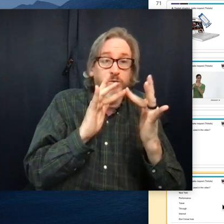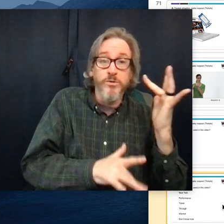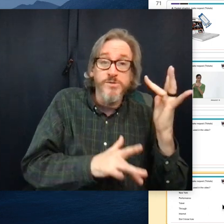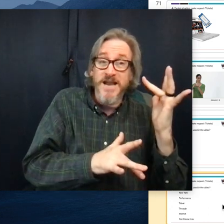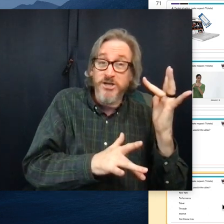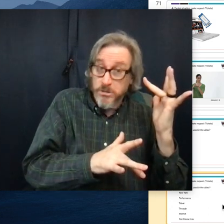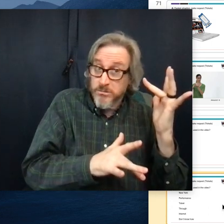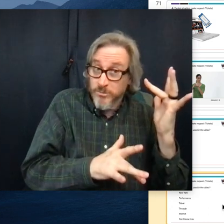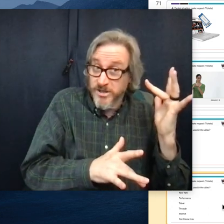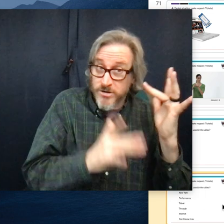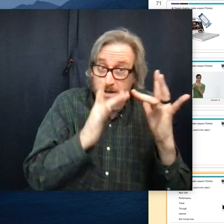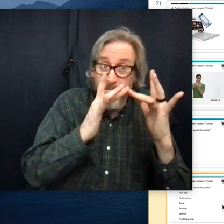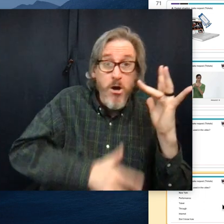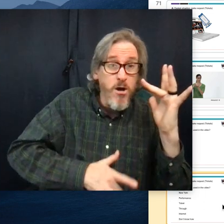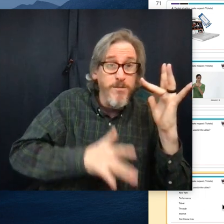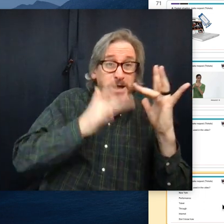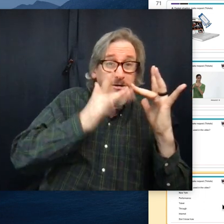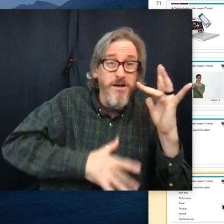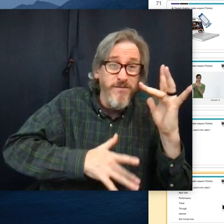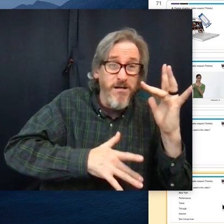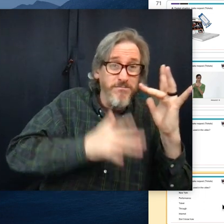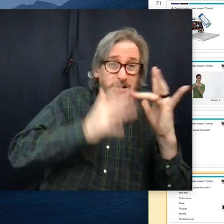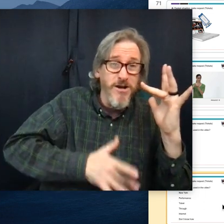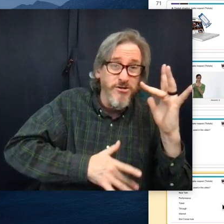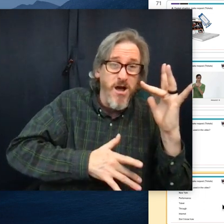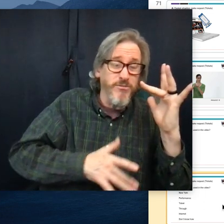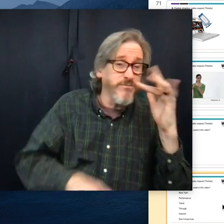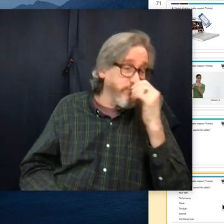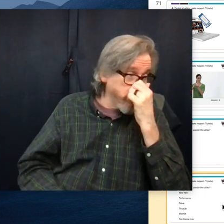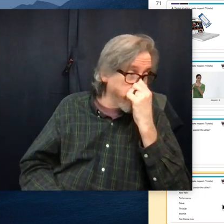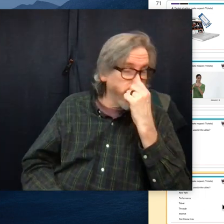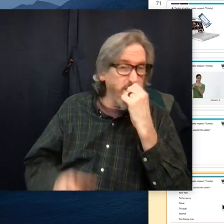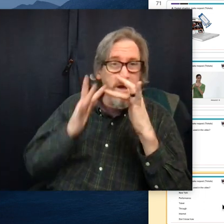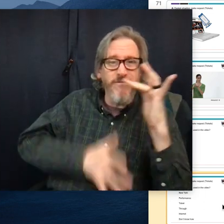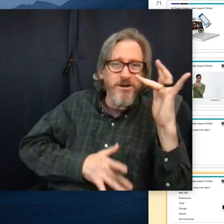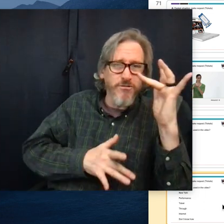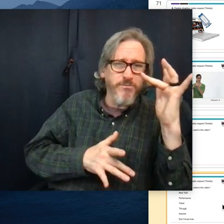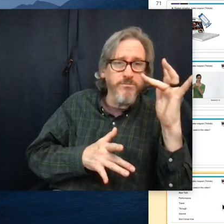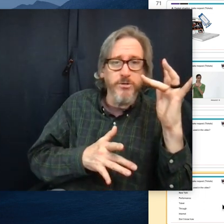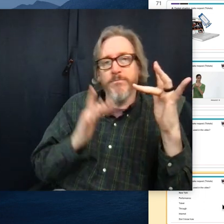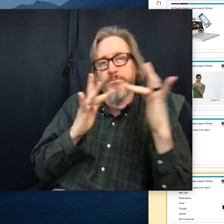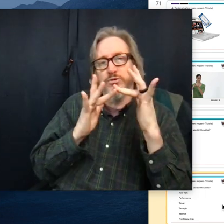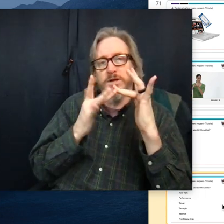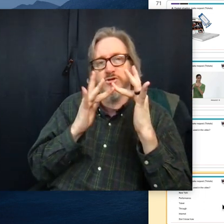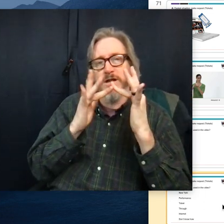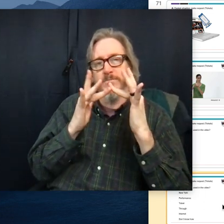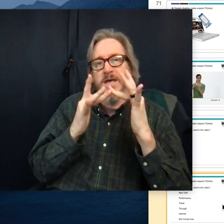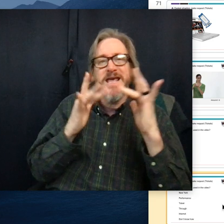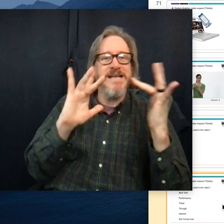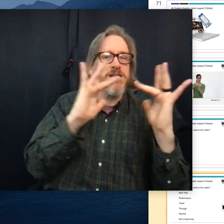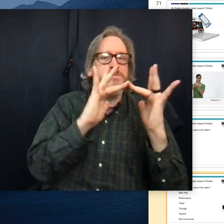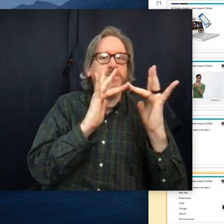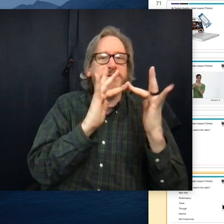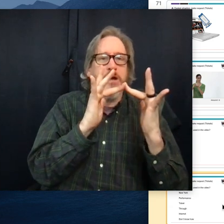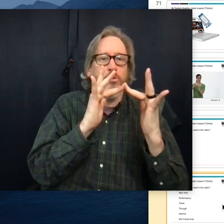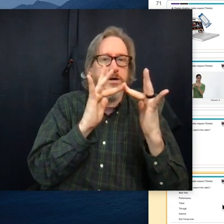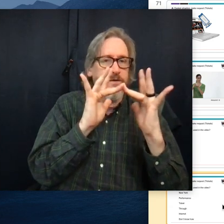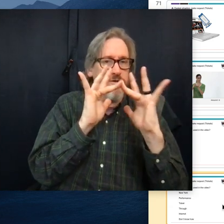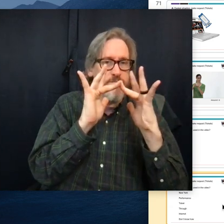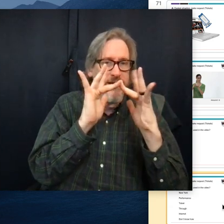then they'll talk about you. Well, they'll talk about you. If you answer every question monosyllabically